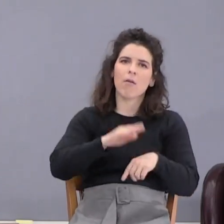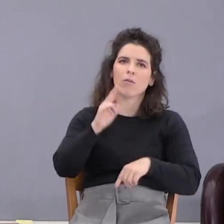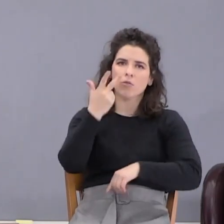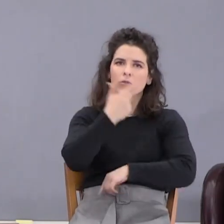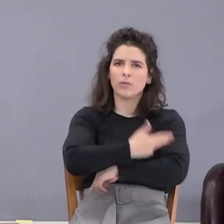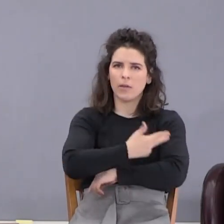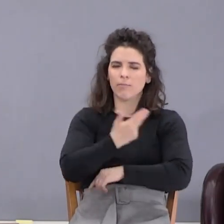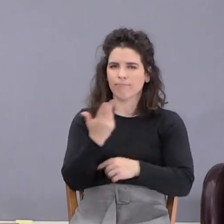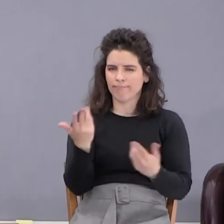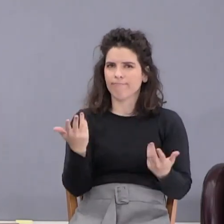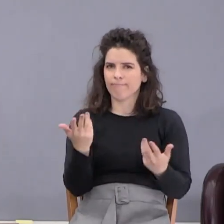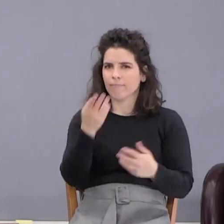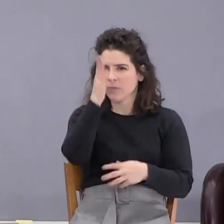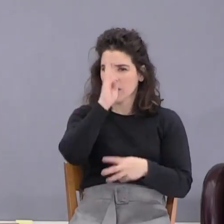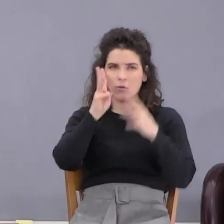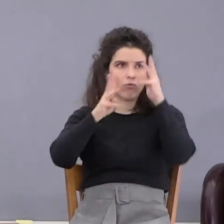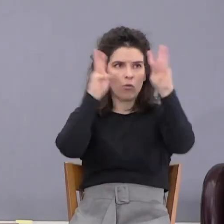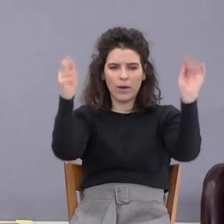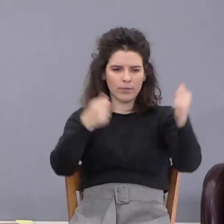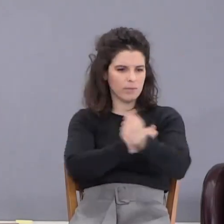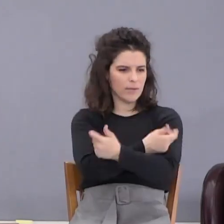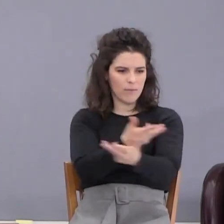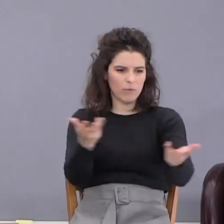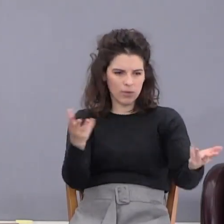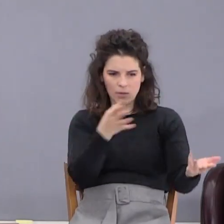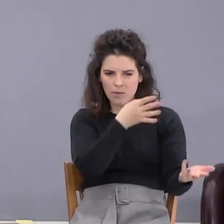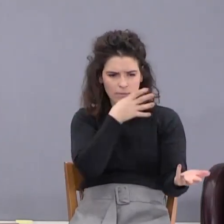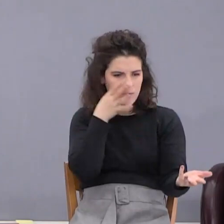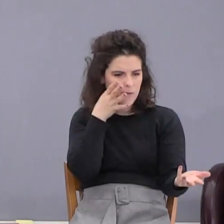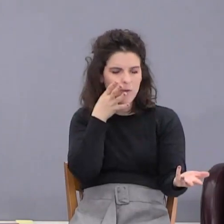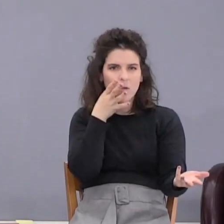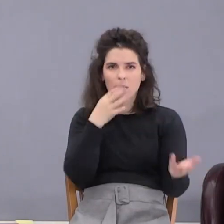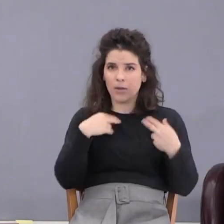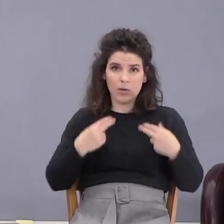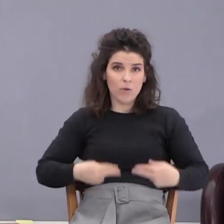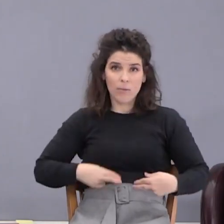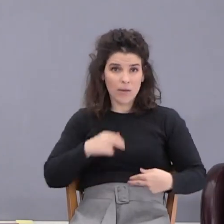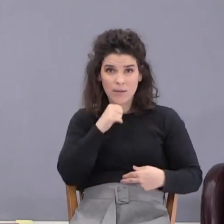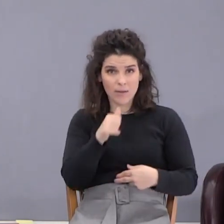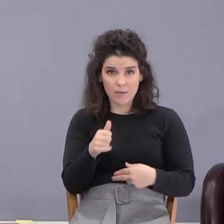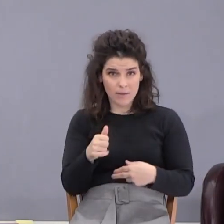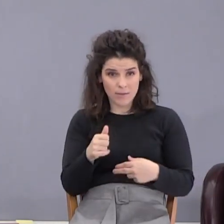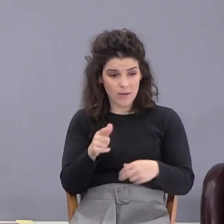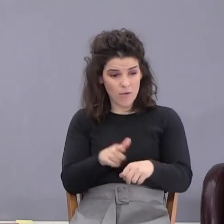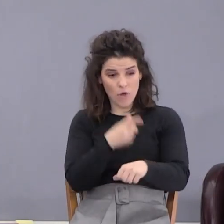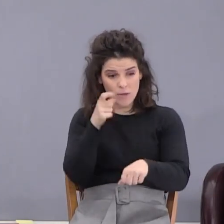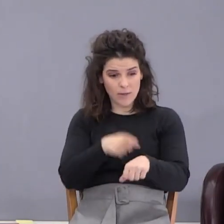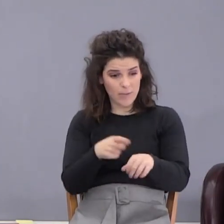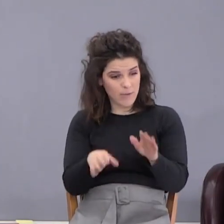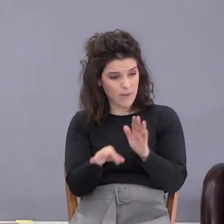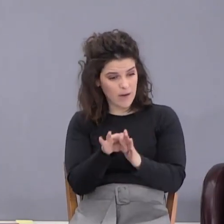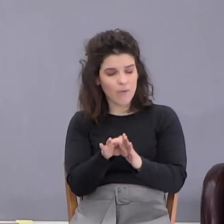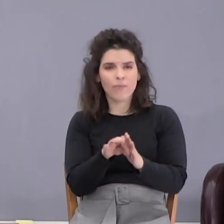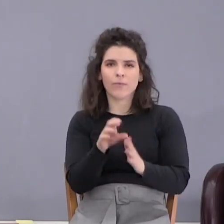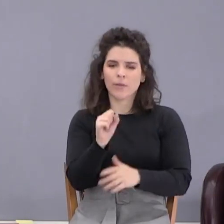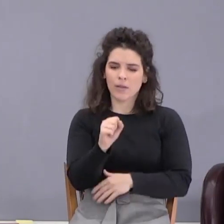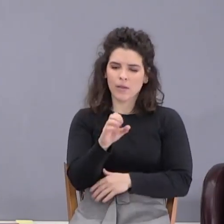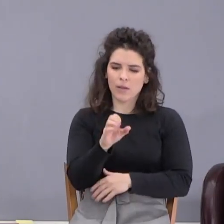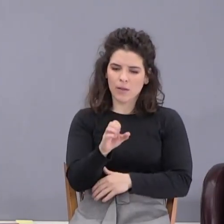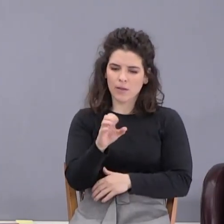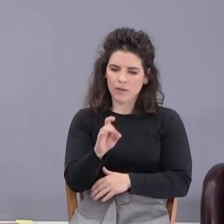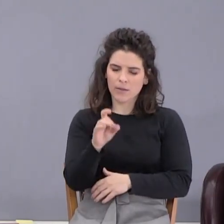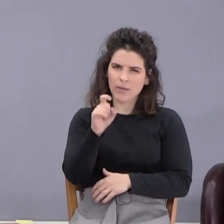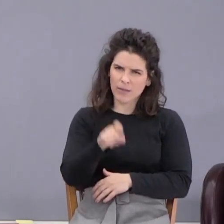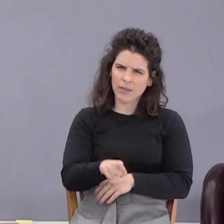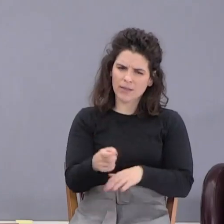day. God creates agriculture, and humanity doesn't take long to find out, you know what? The seed has to